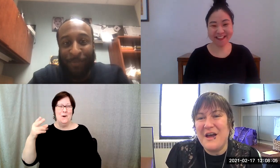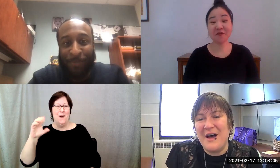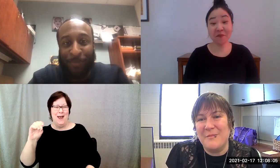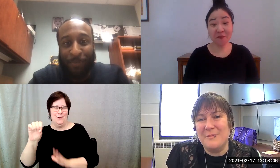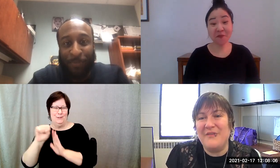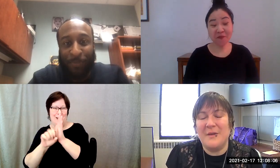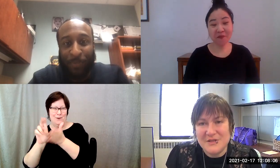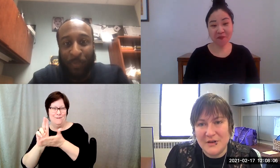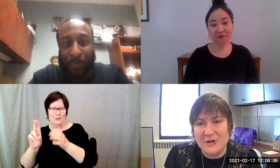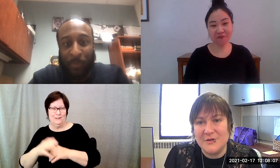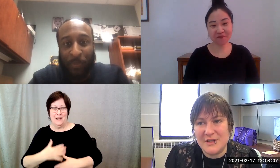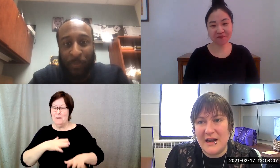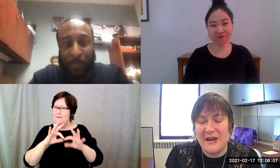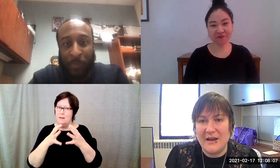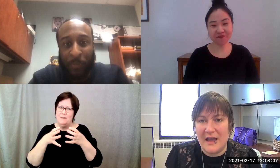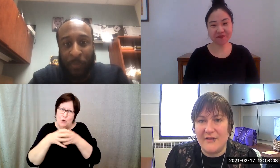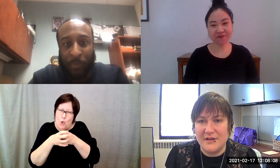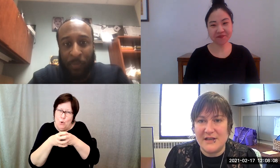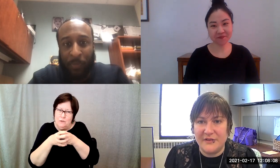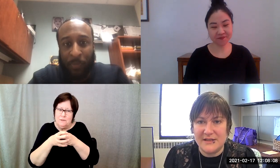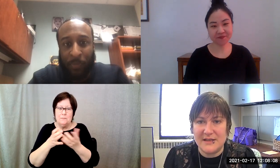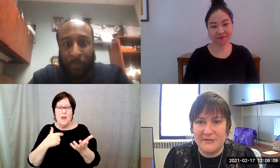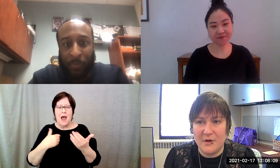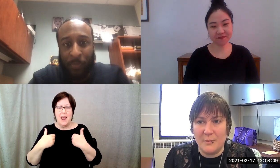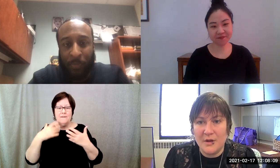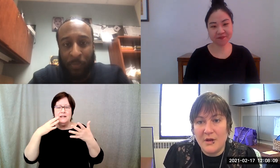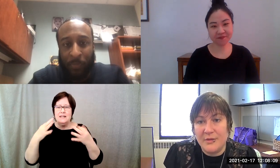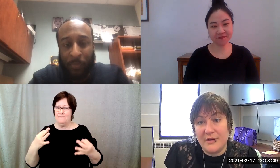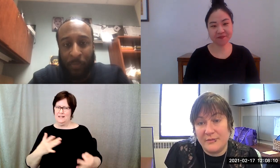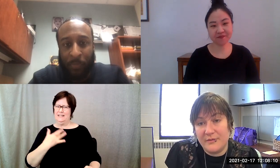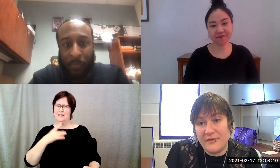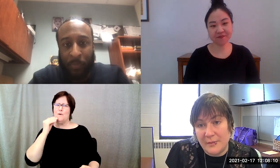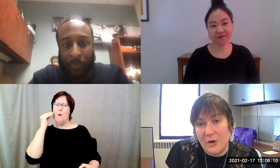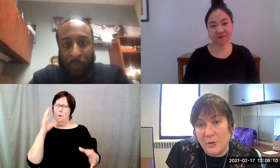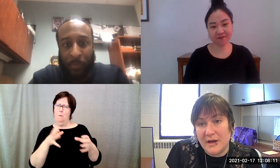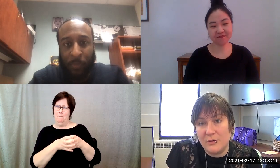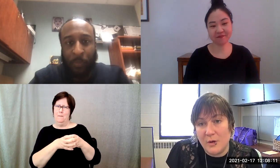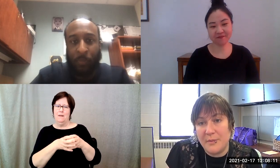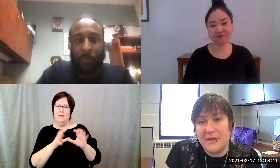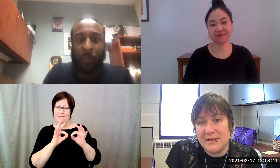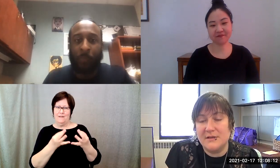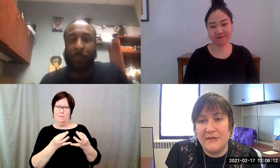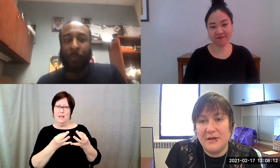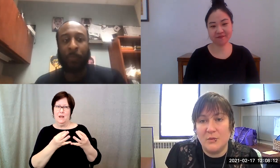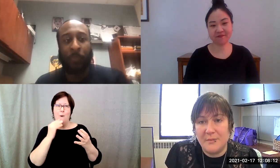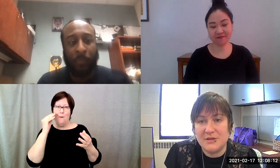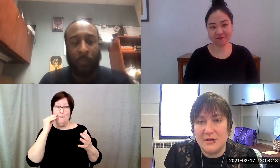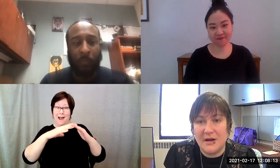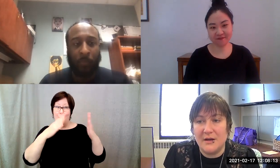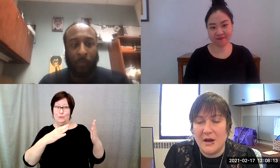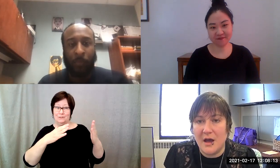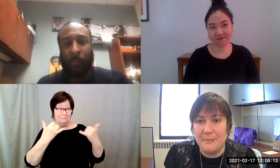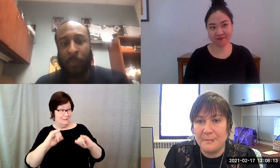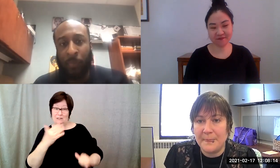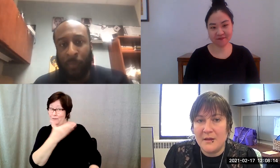So my family's very close, and I have a definite sense of home. The family home that I grew up in, they still live in